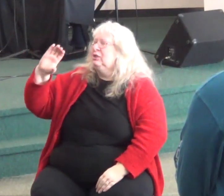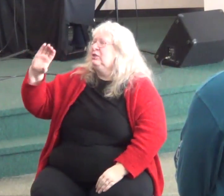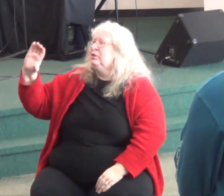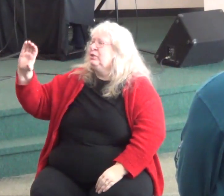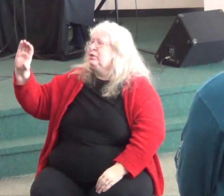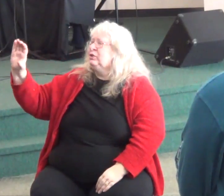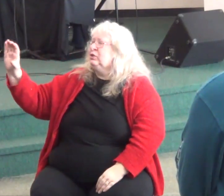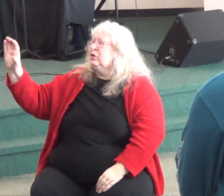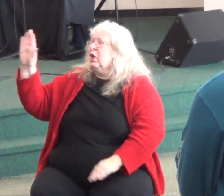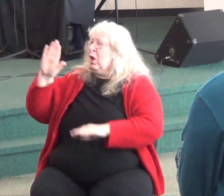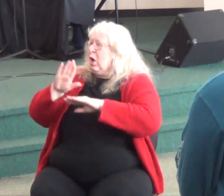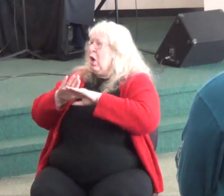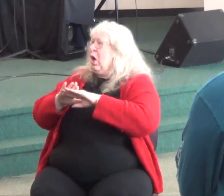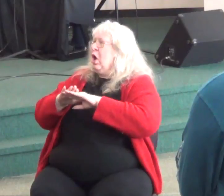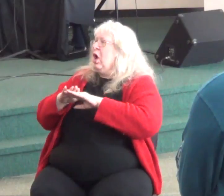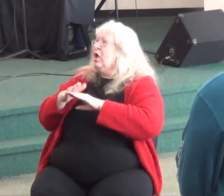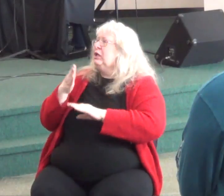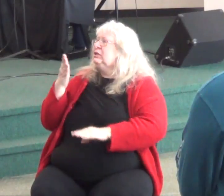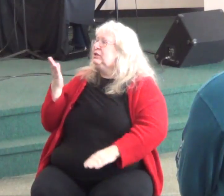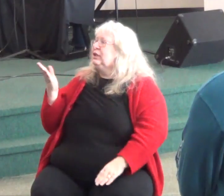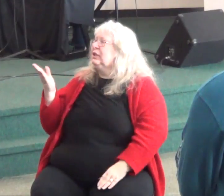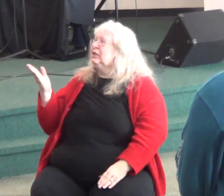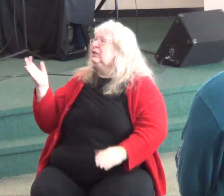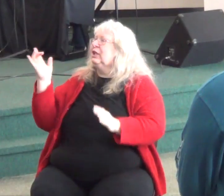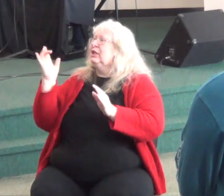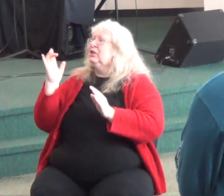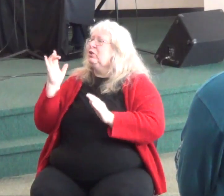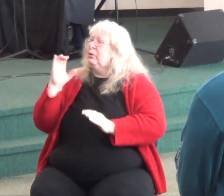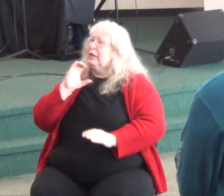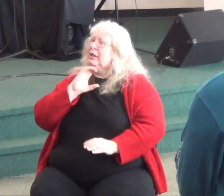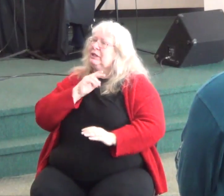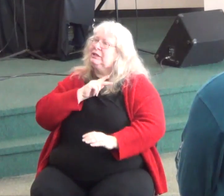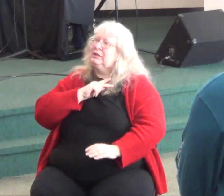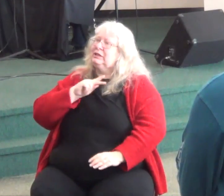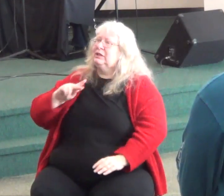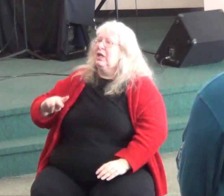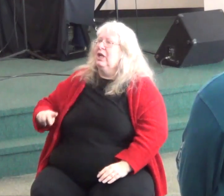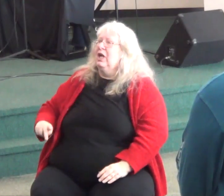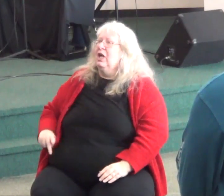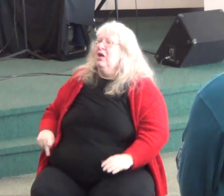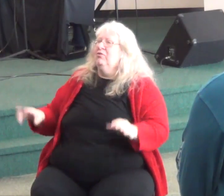Prince of